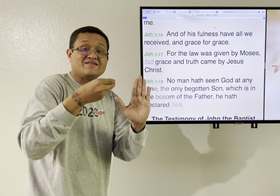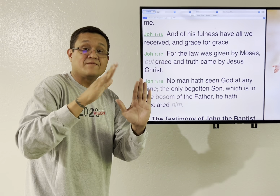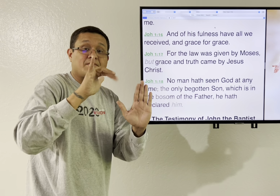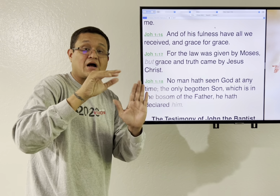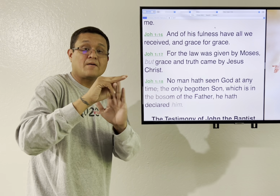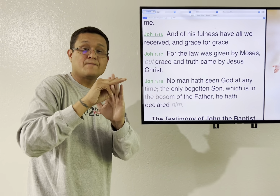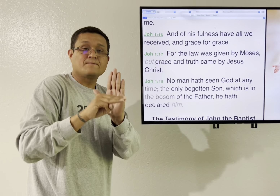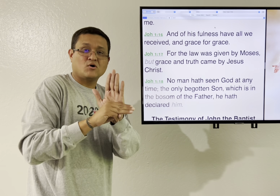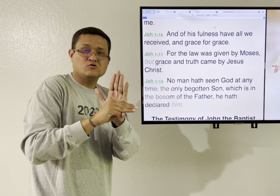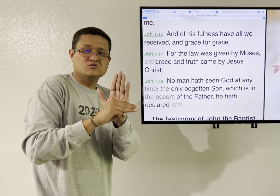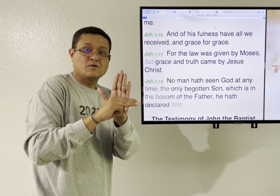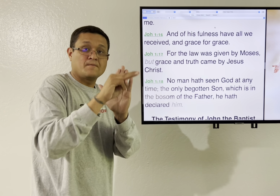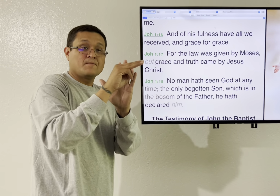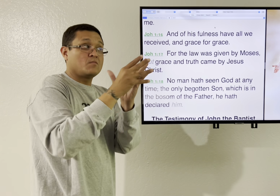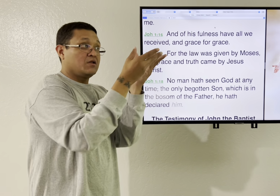For the law was given by Moses,